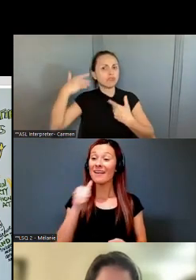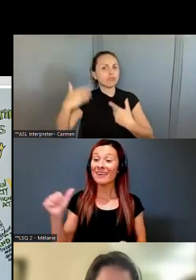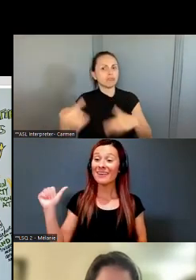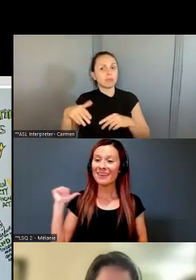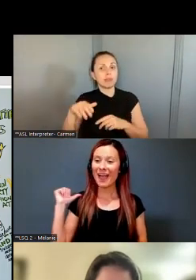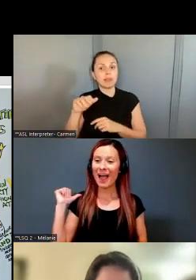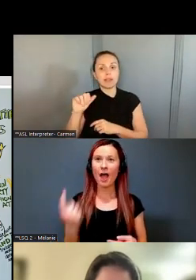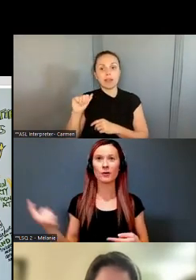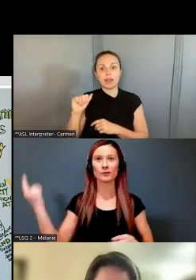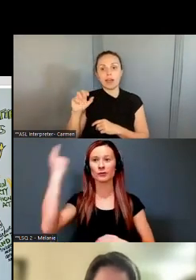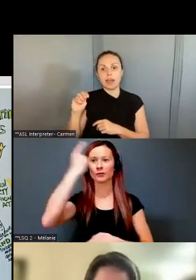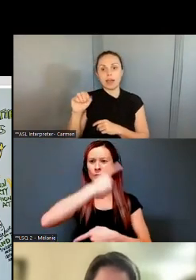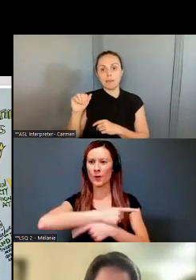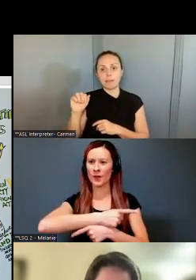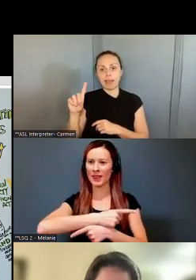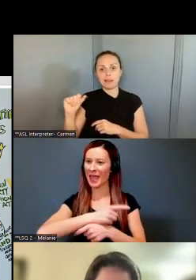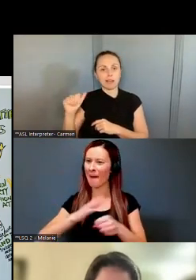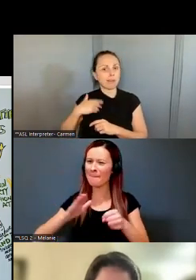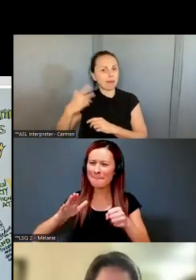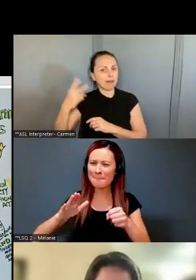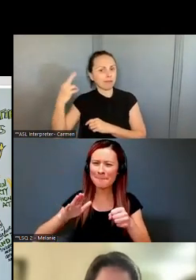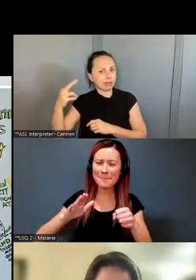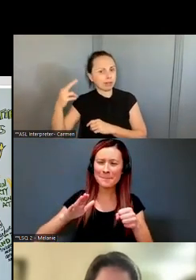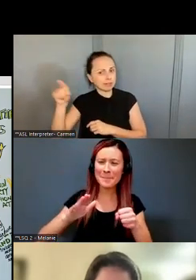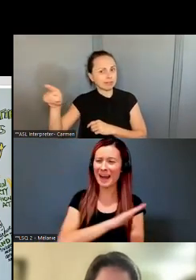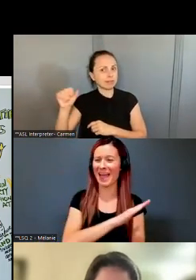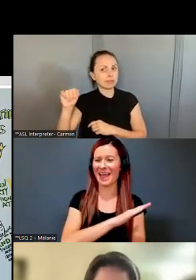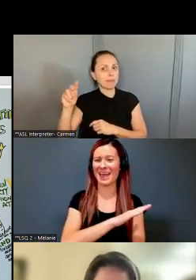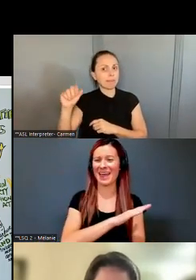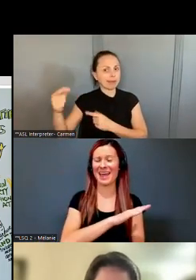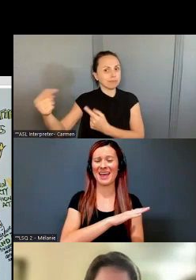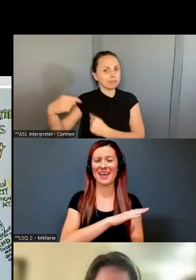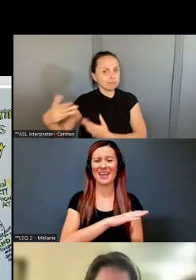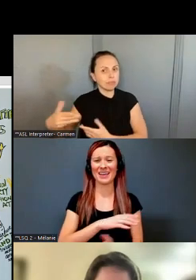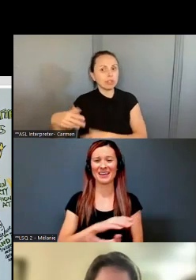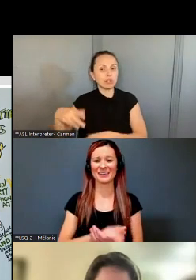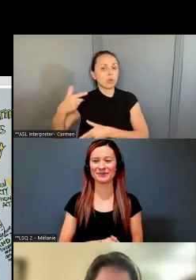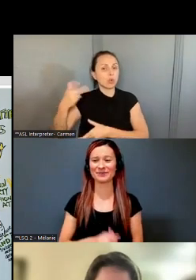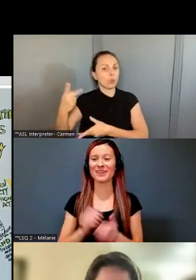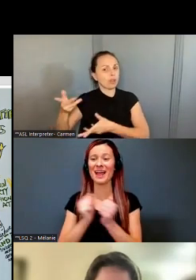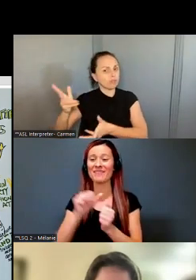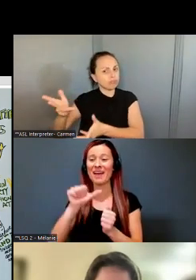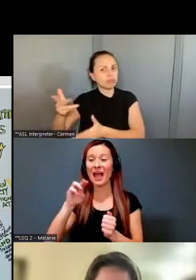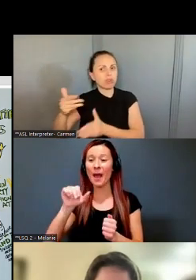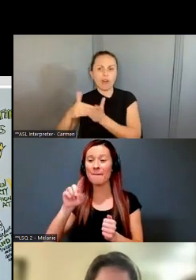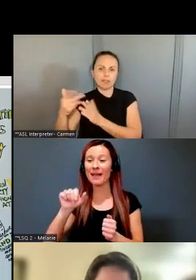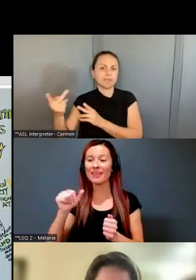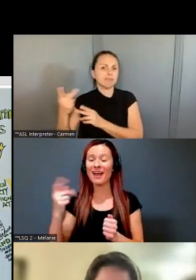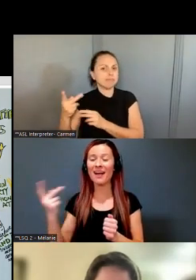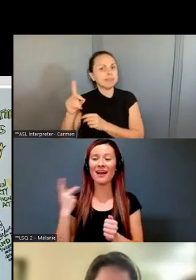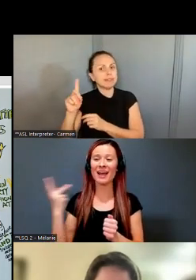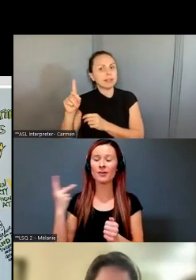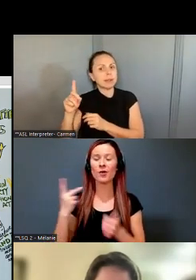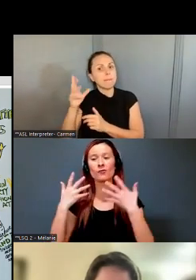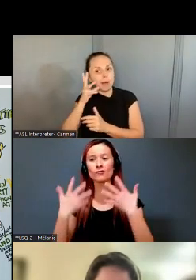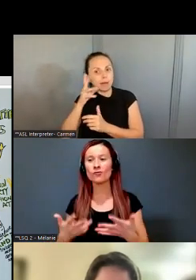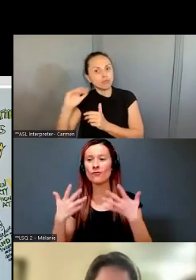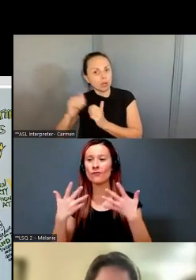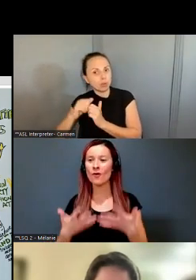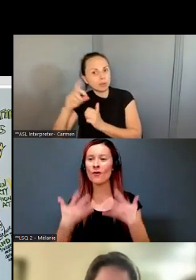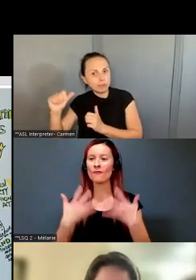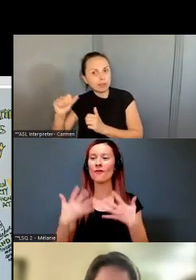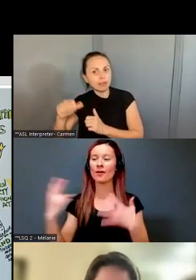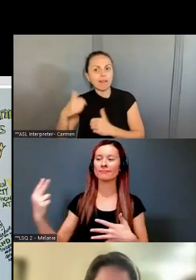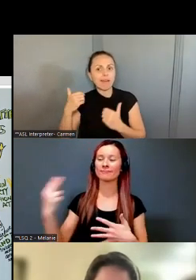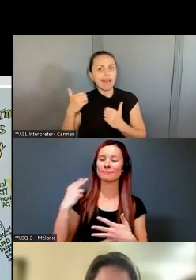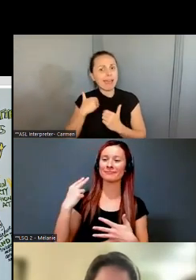Amanda, my good friend Amanda, who's with me, talks to me often as a disability mom about having a heart